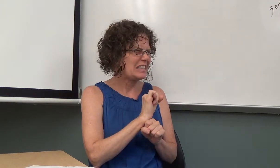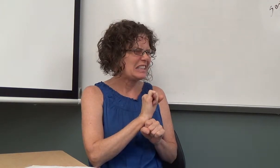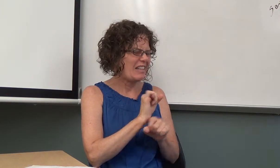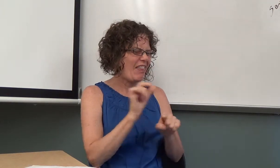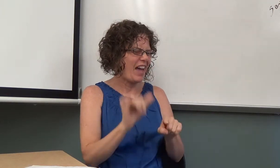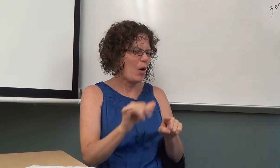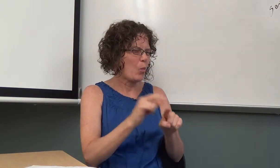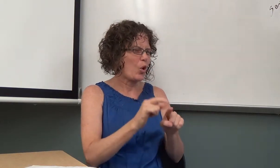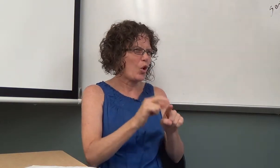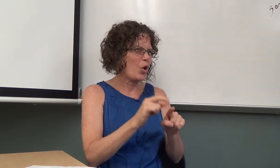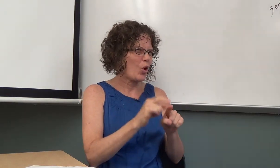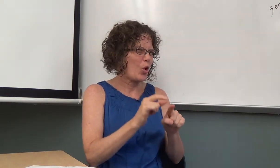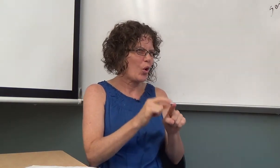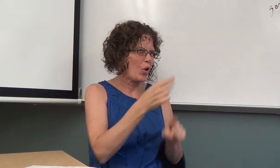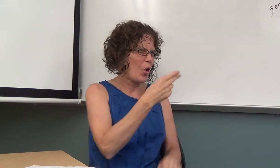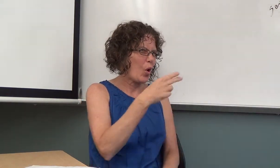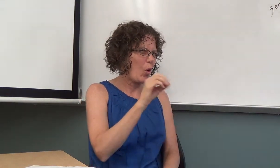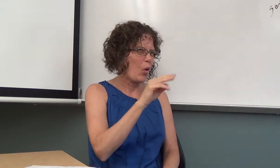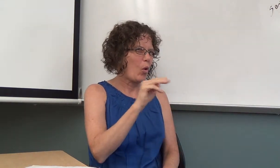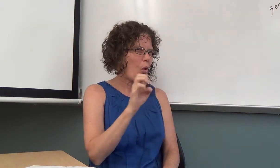it. Too much. Is this a homework?